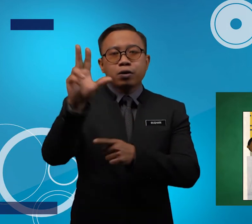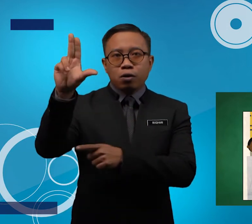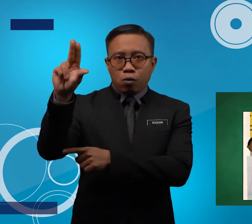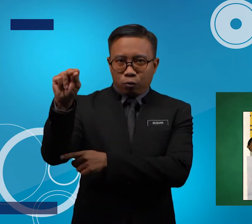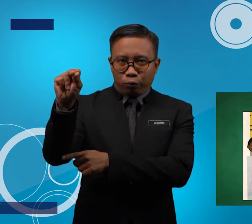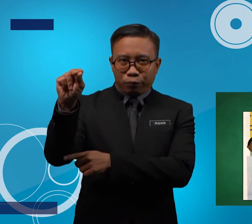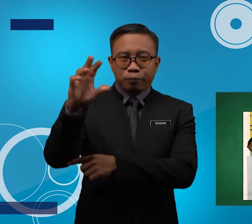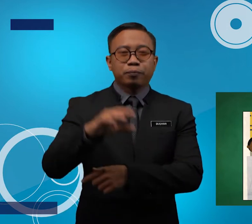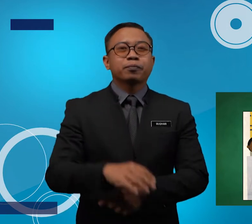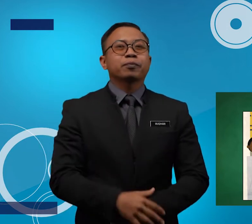No